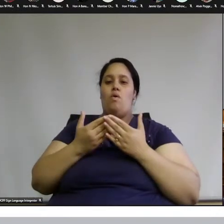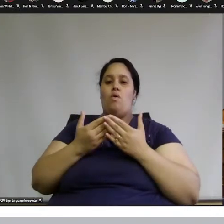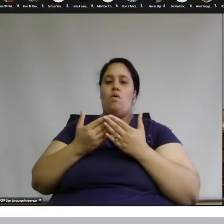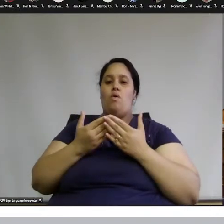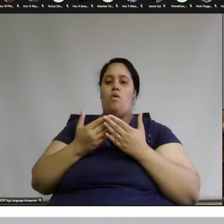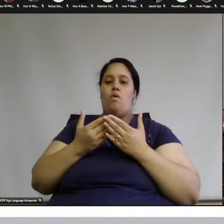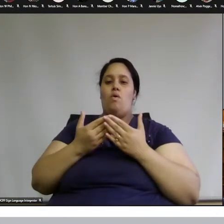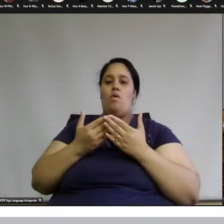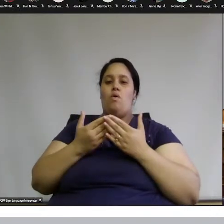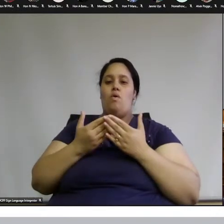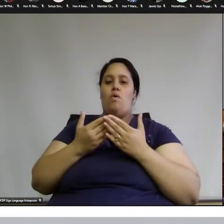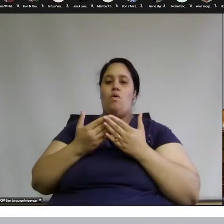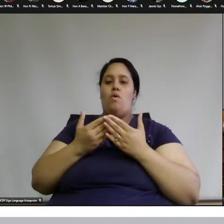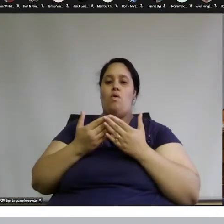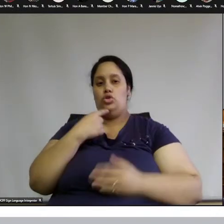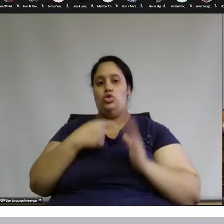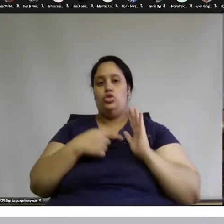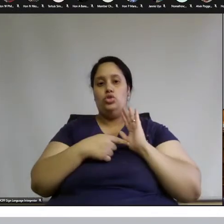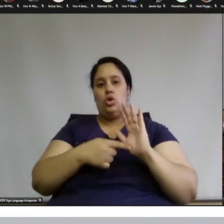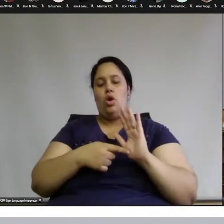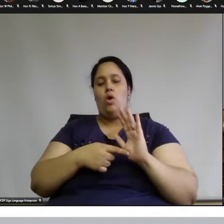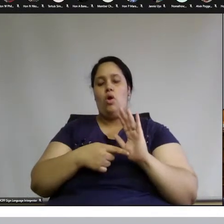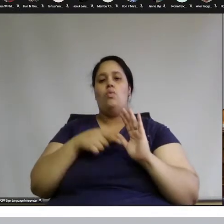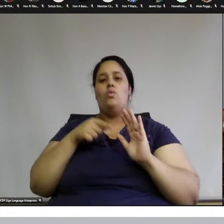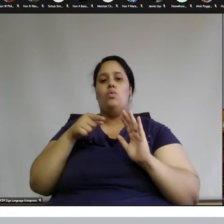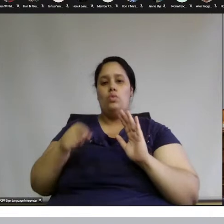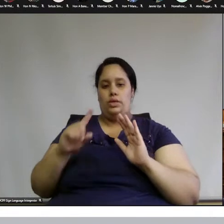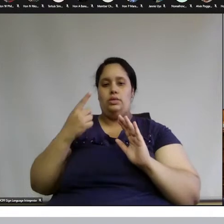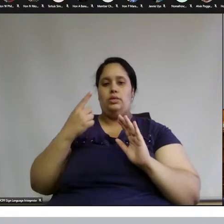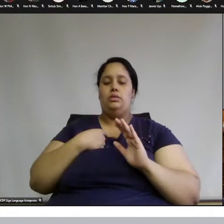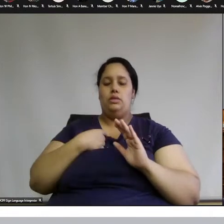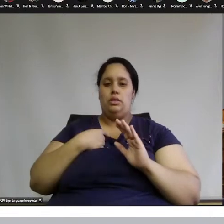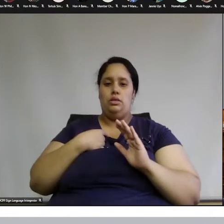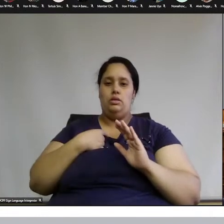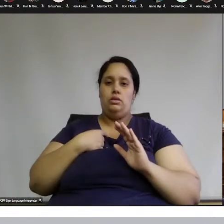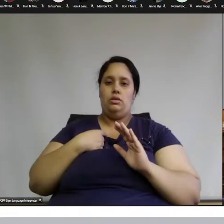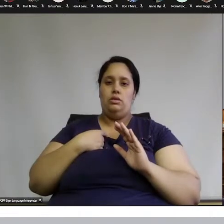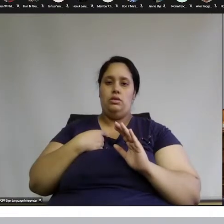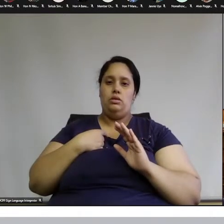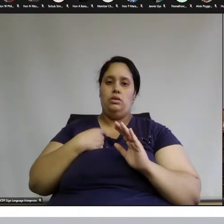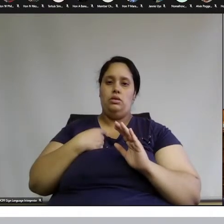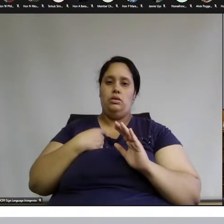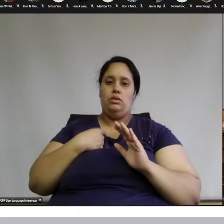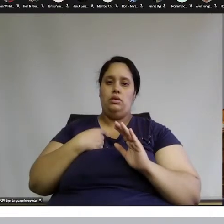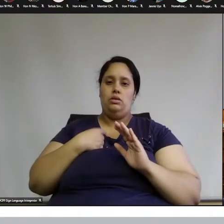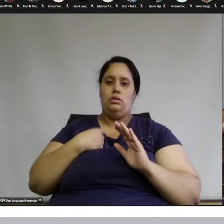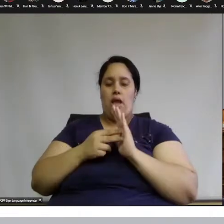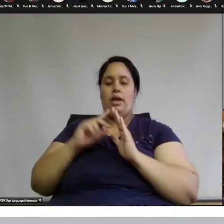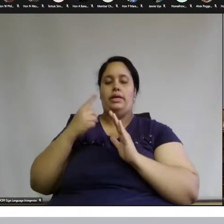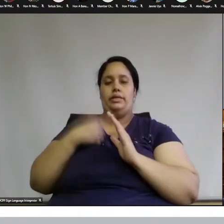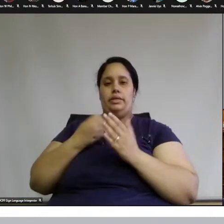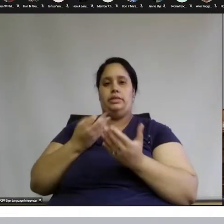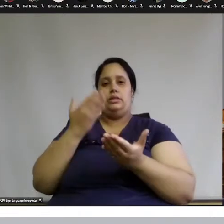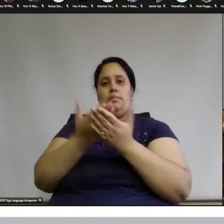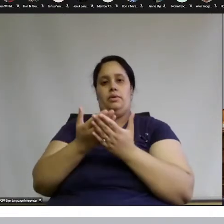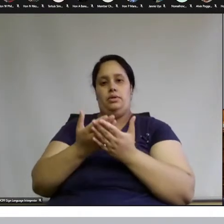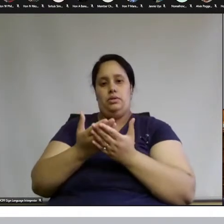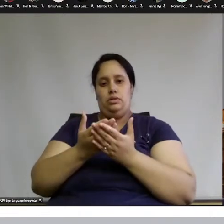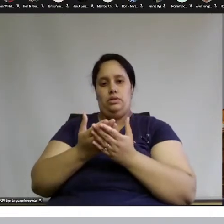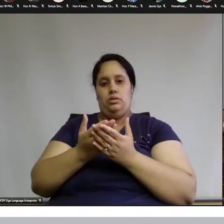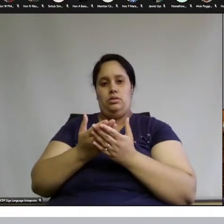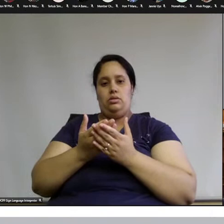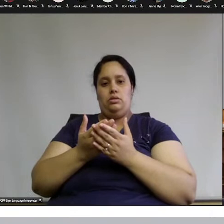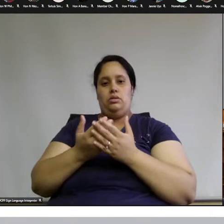the municipality showed beyond reasonable doubt that a business plan was indeed submitted.